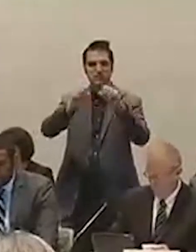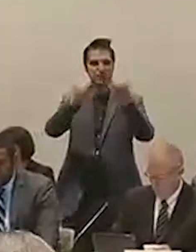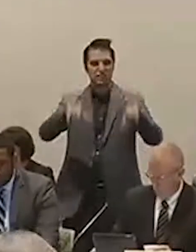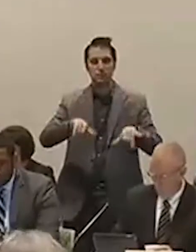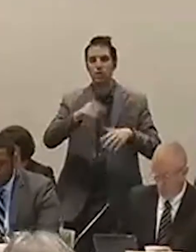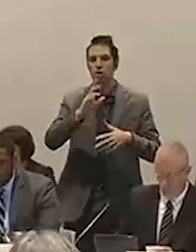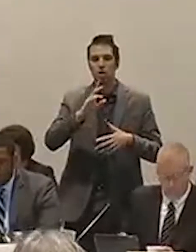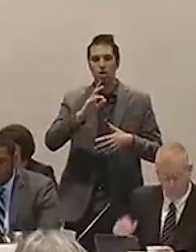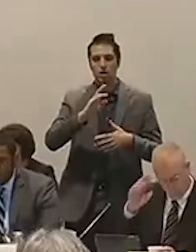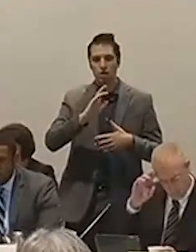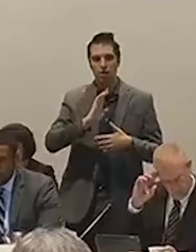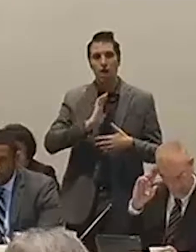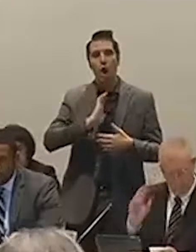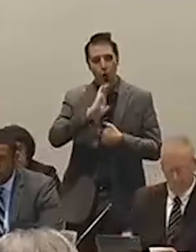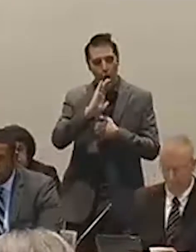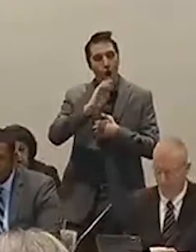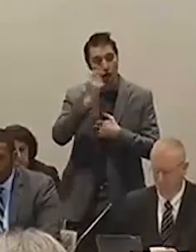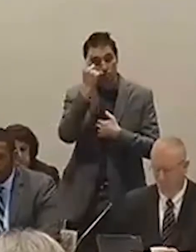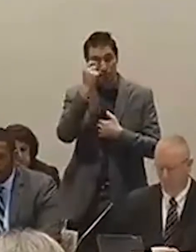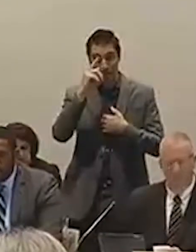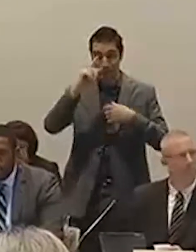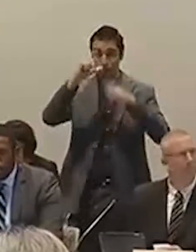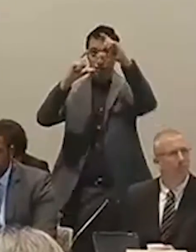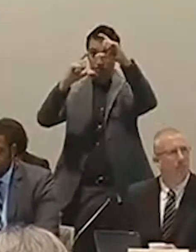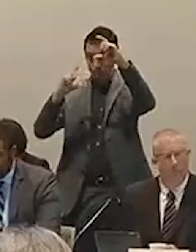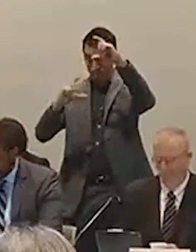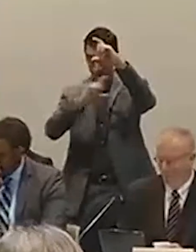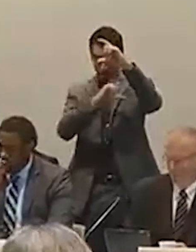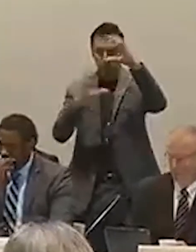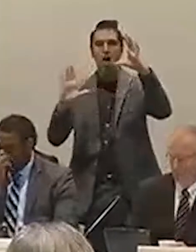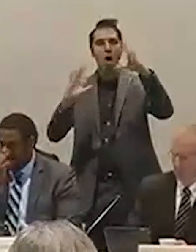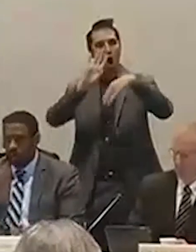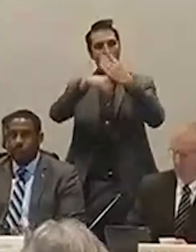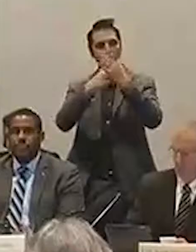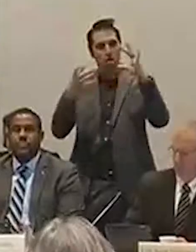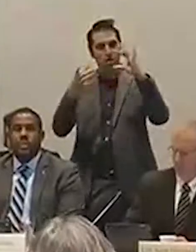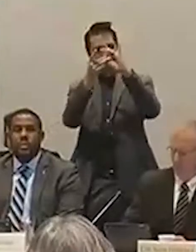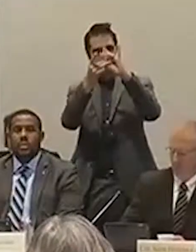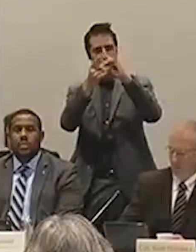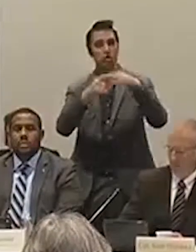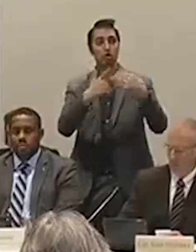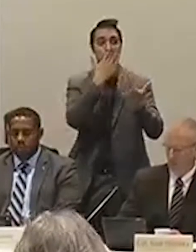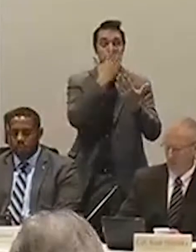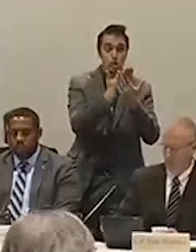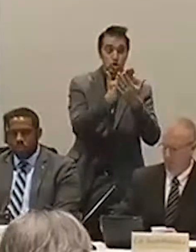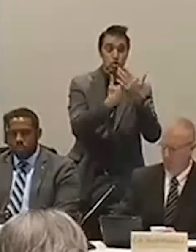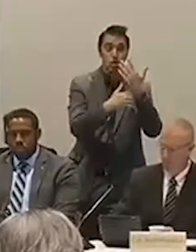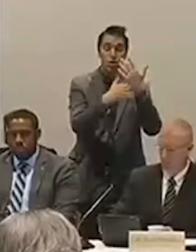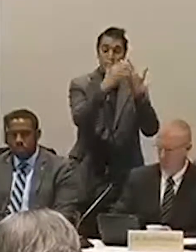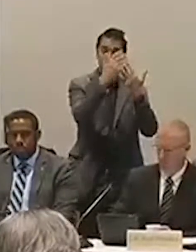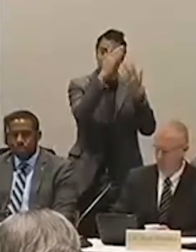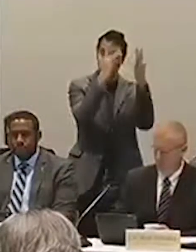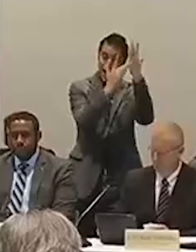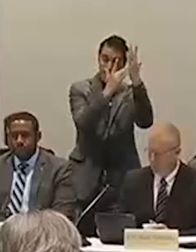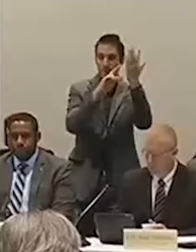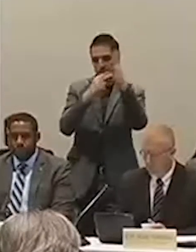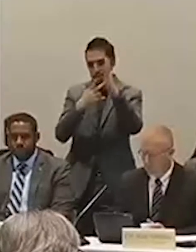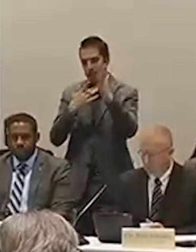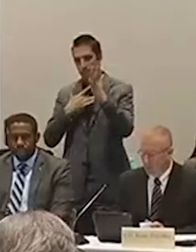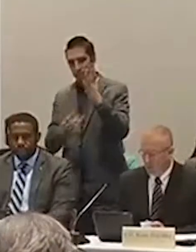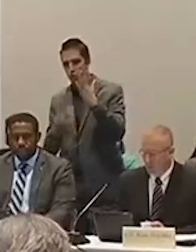they all do intersect, by the way. So when you have strong capacity in one area, it tends to support the other areas, and financial, of course,